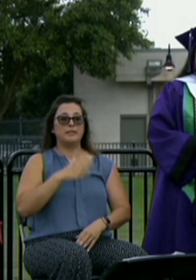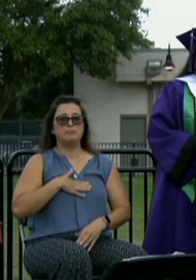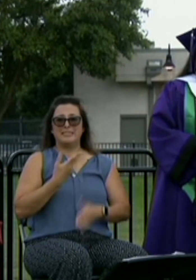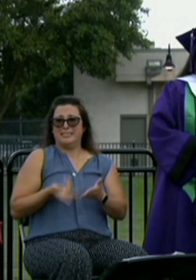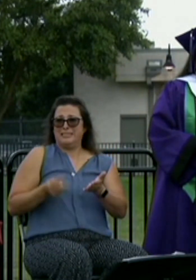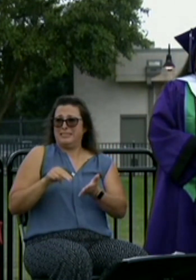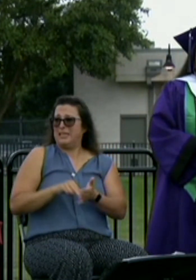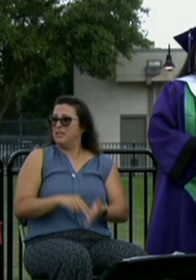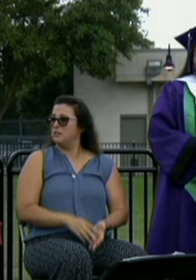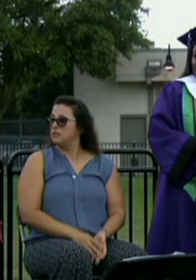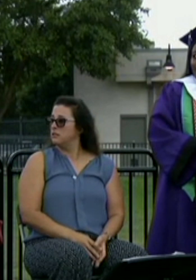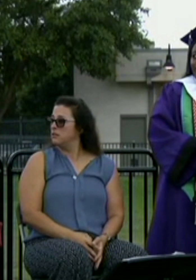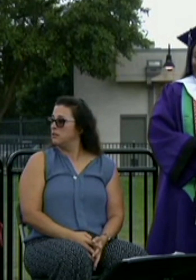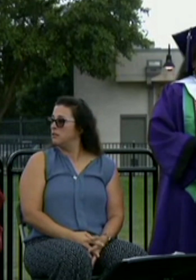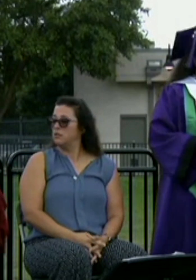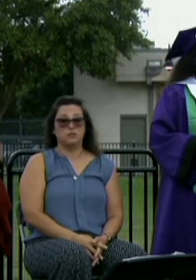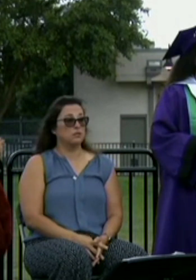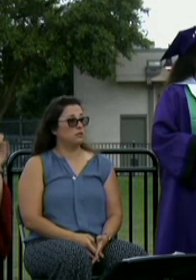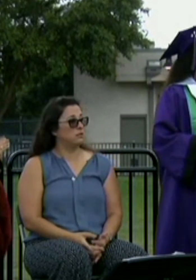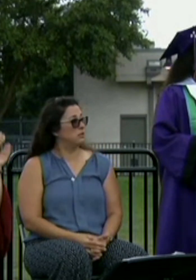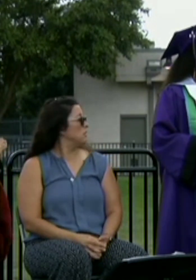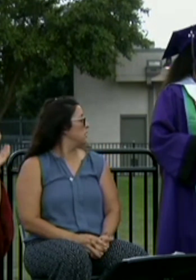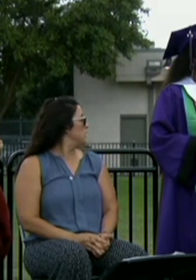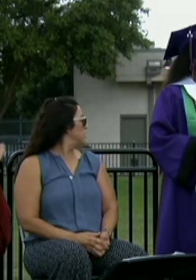please stand.